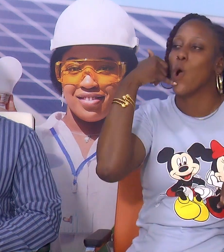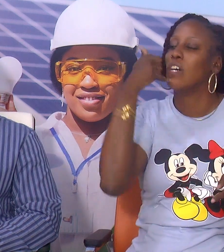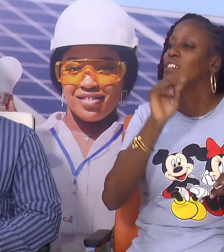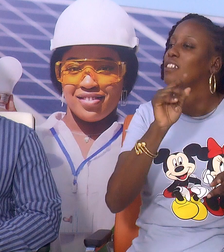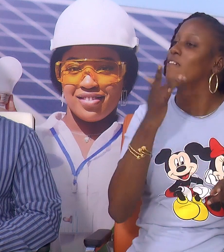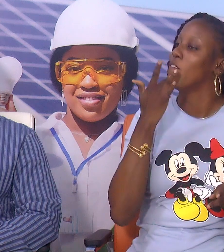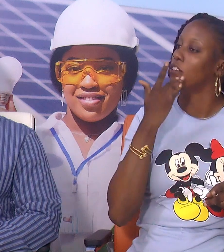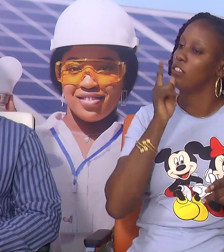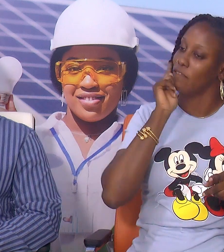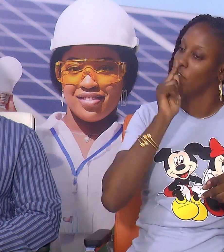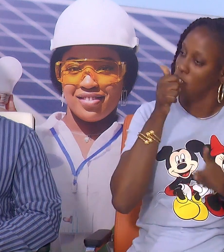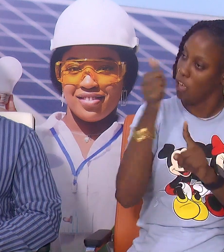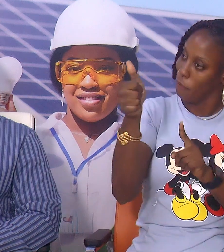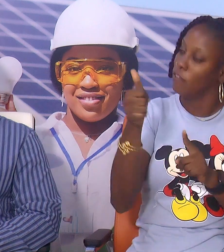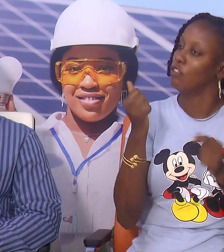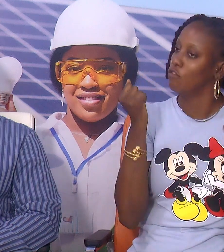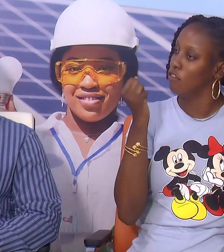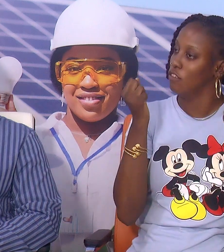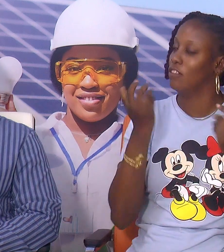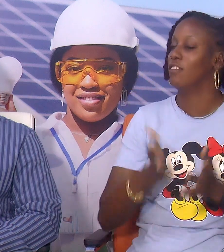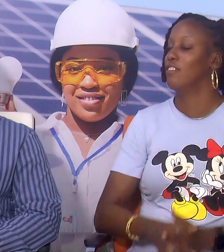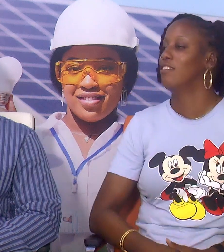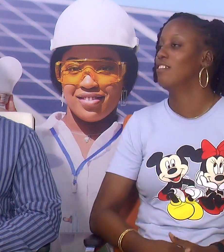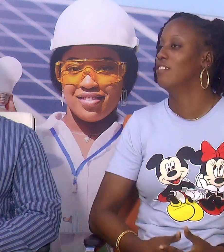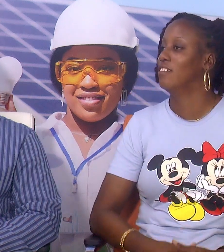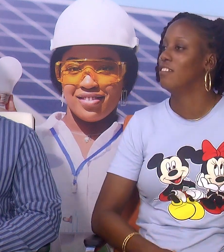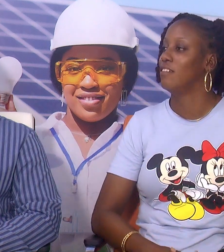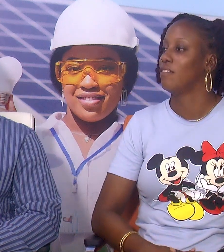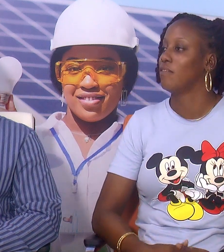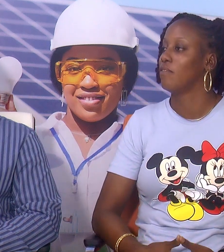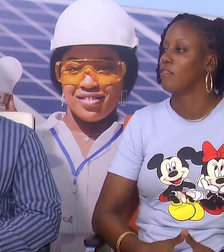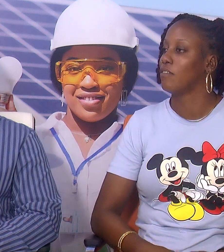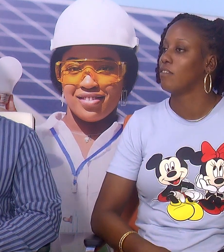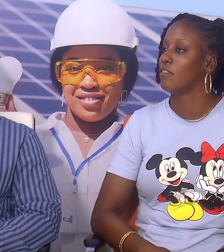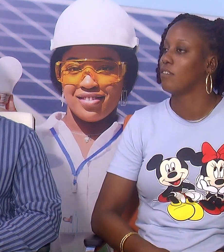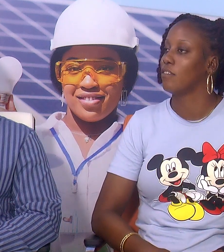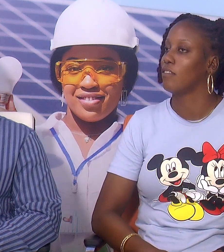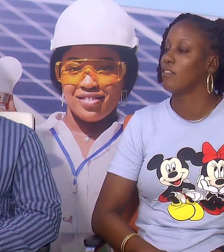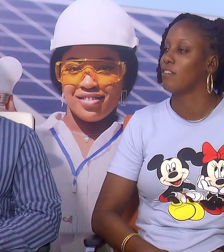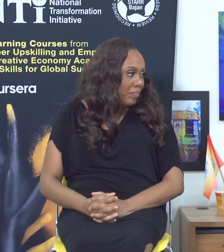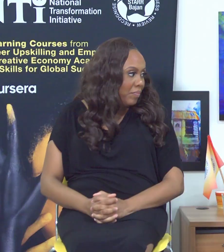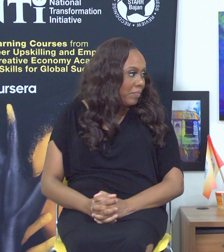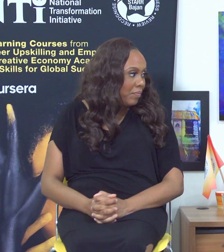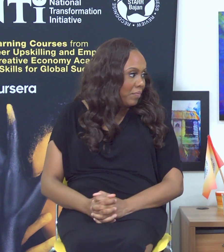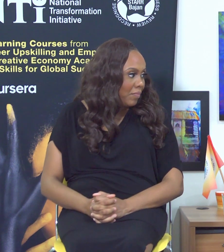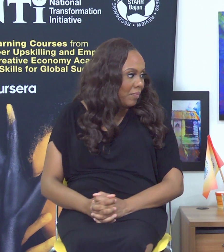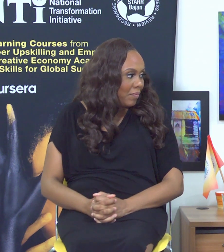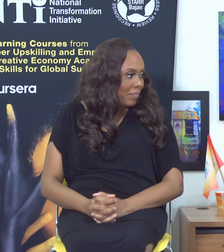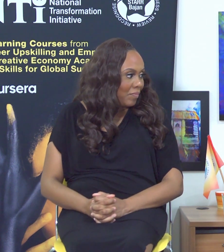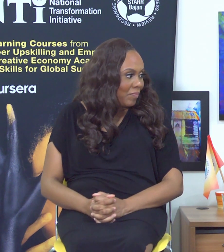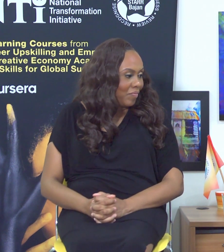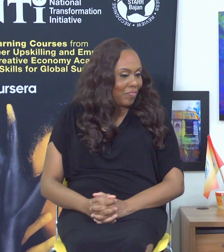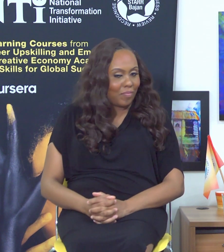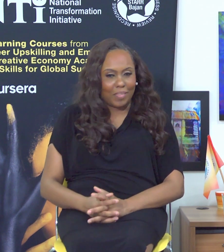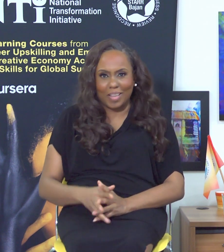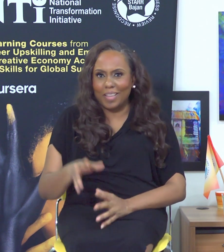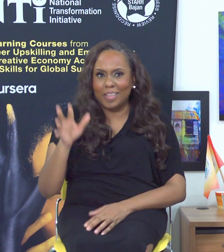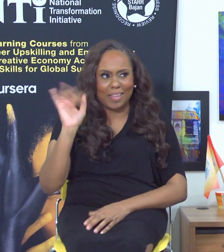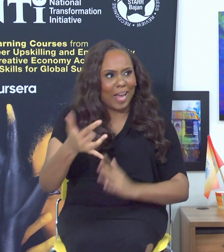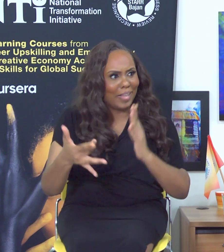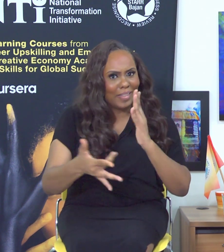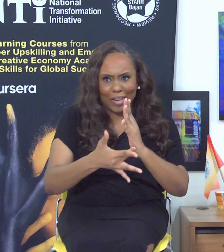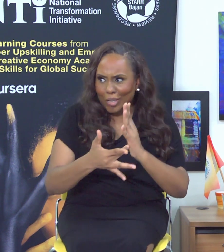I really don't like to depend on hearing people to call for me. I would prefer to make that call on my own. Surely that technology